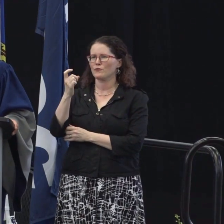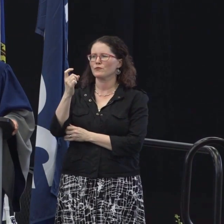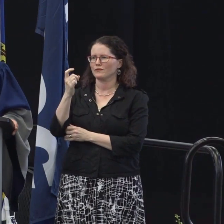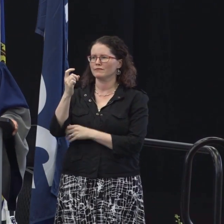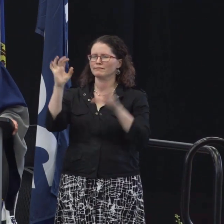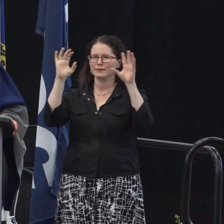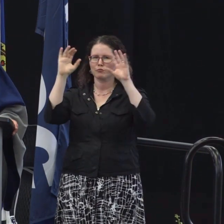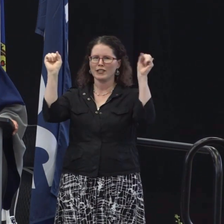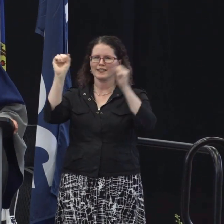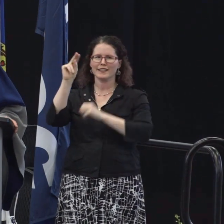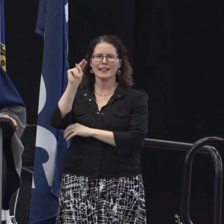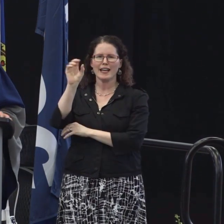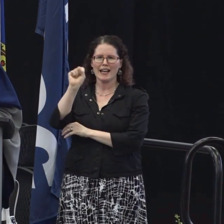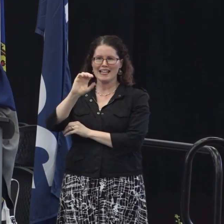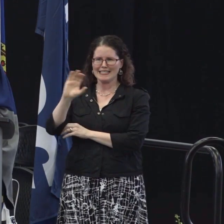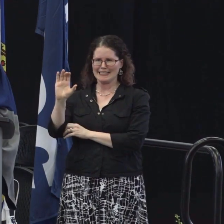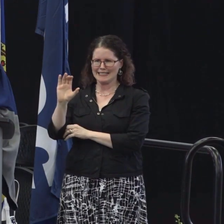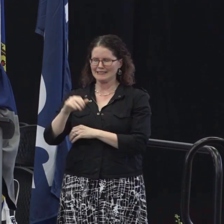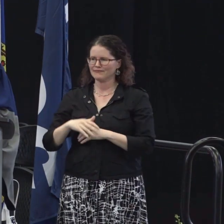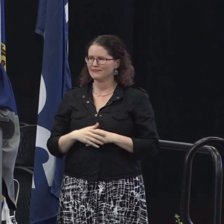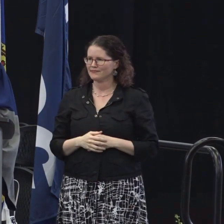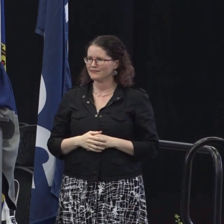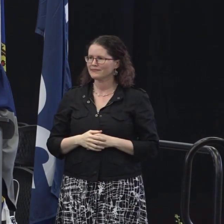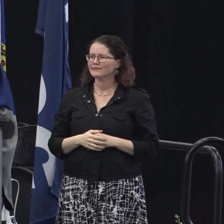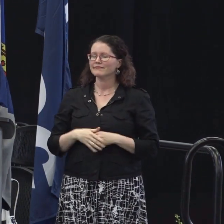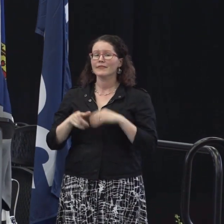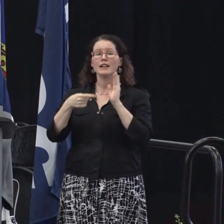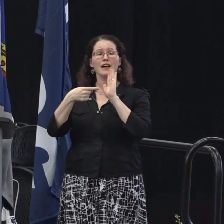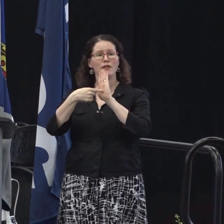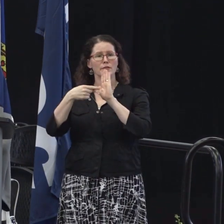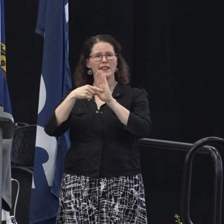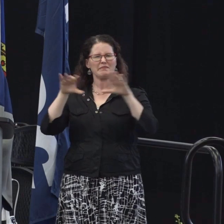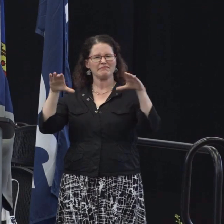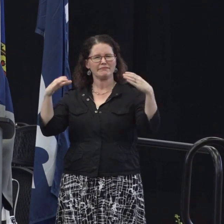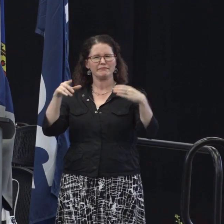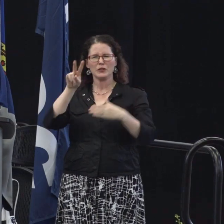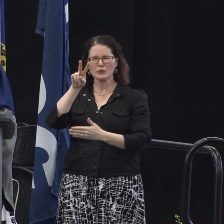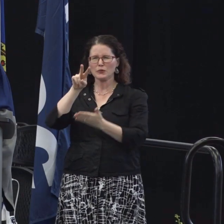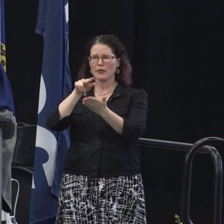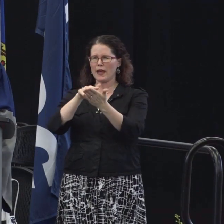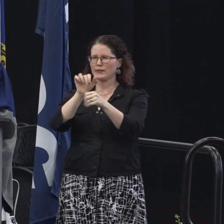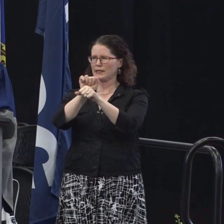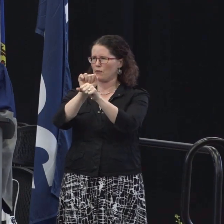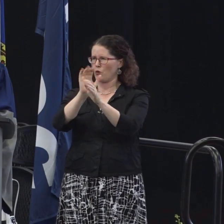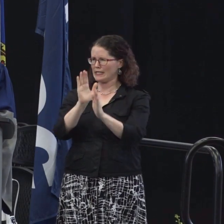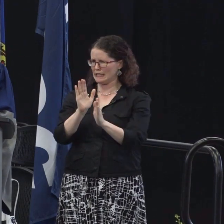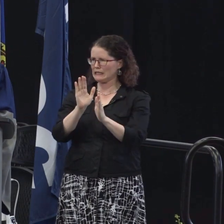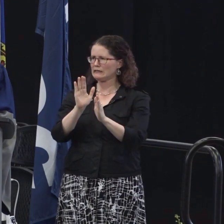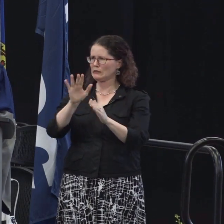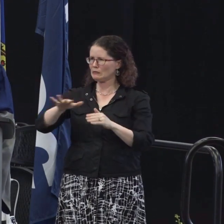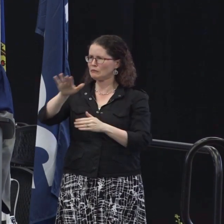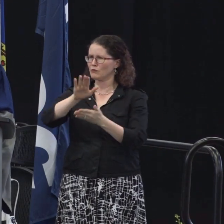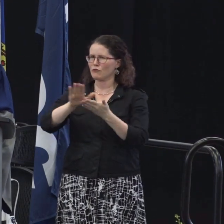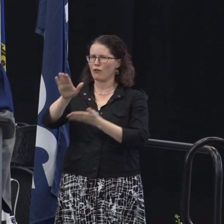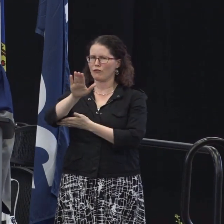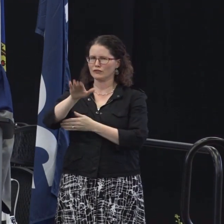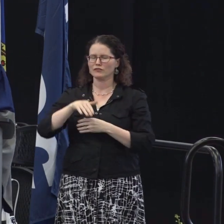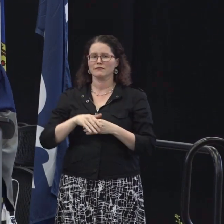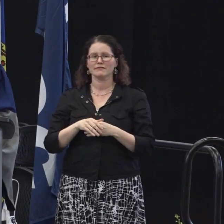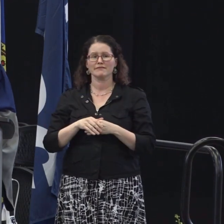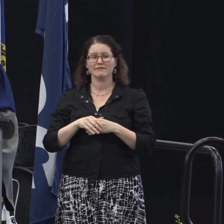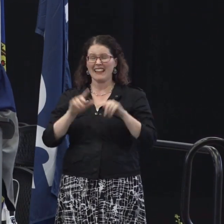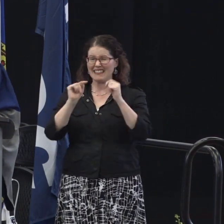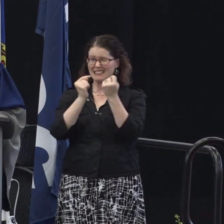of NSCC, and on behalf of the 2,000 employees at the college, and in particular the outstanding team at the